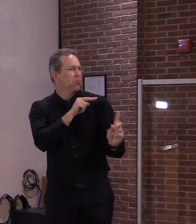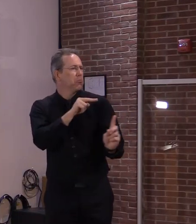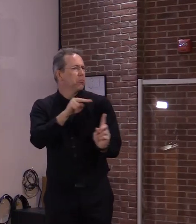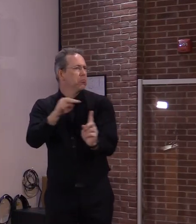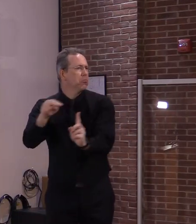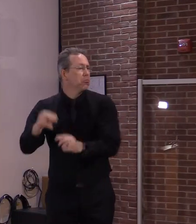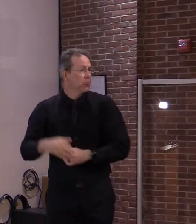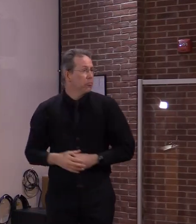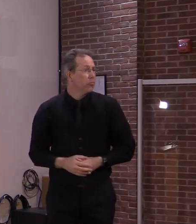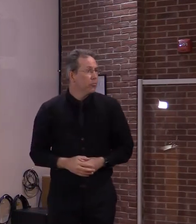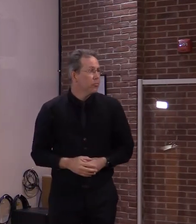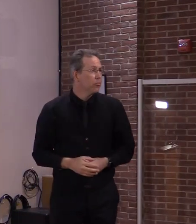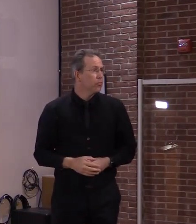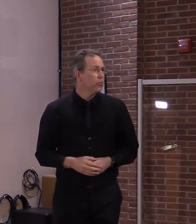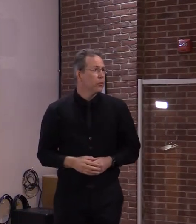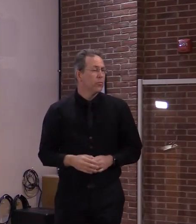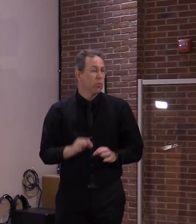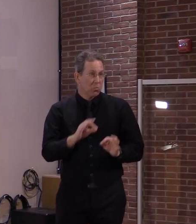Thank you very much.